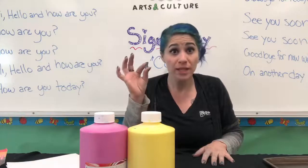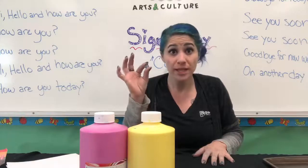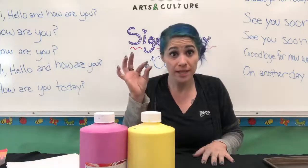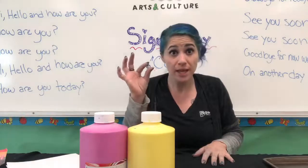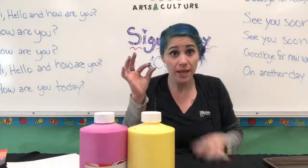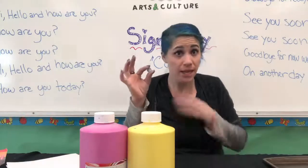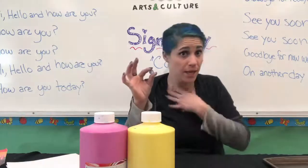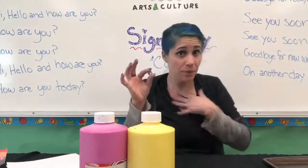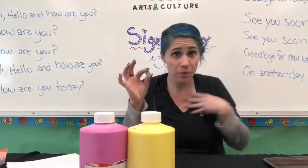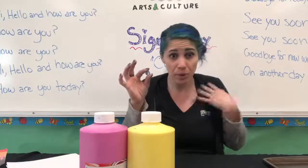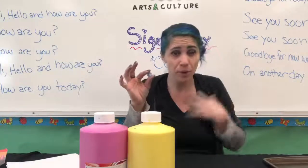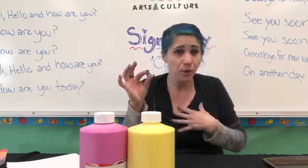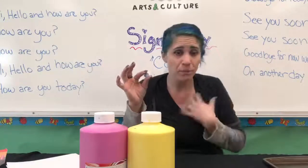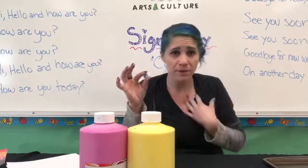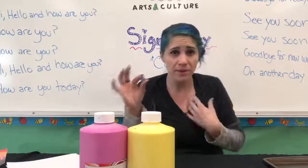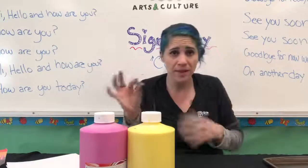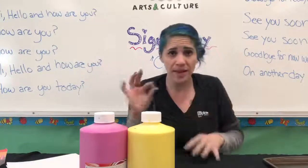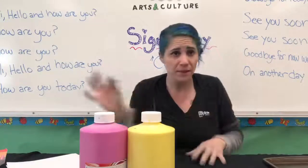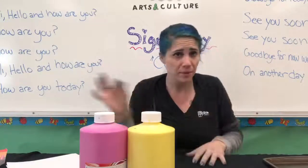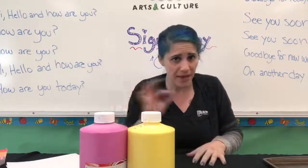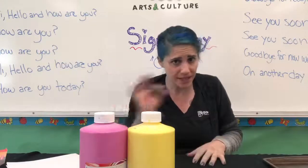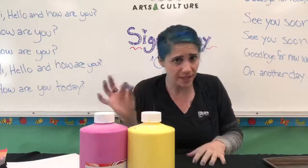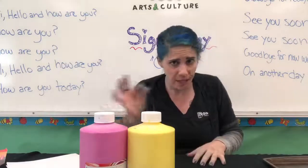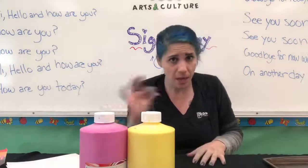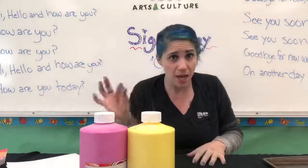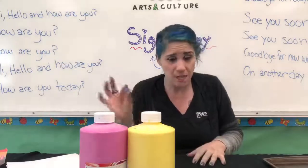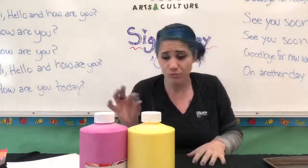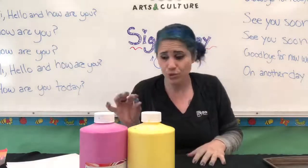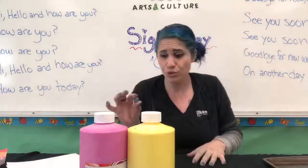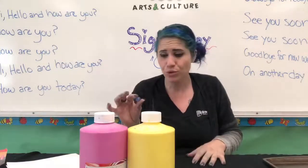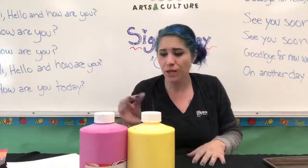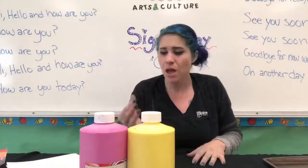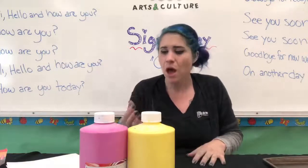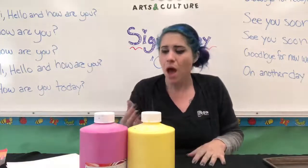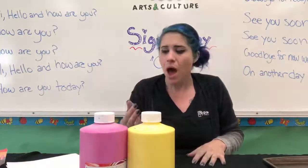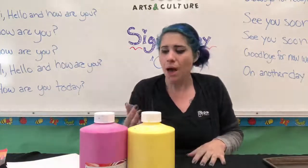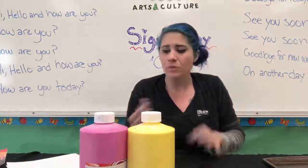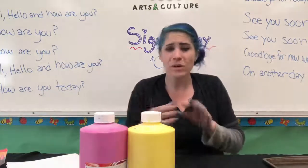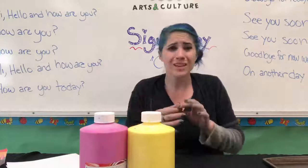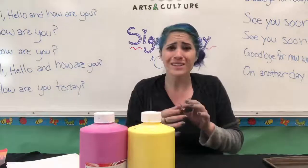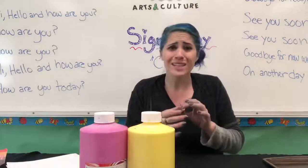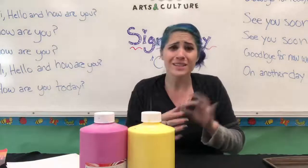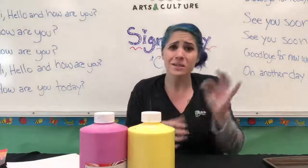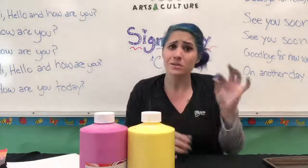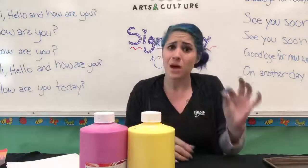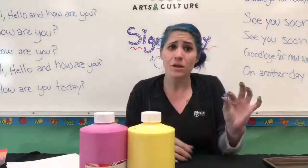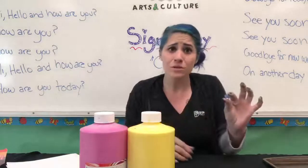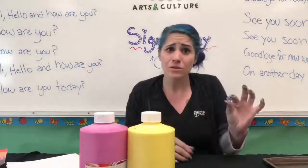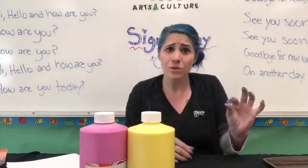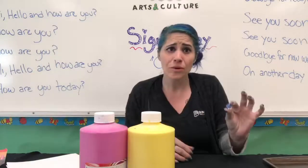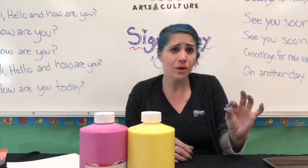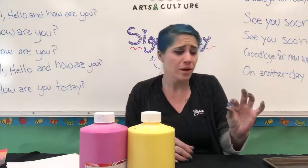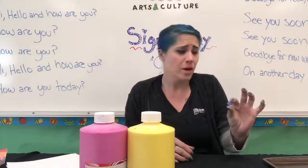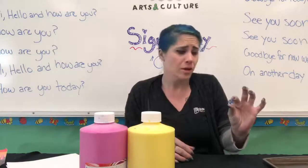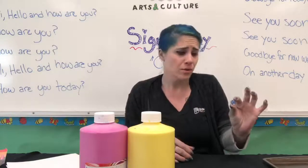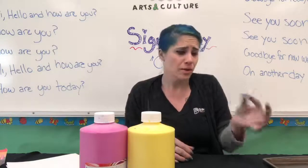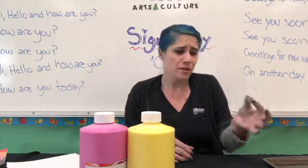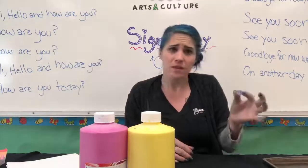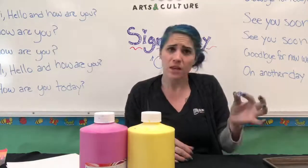that's got like a pearl or a bead or something like that, like plastic costume jewelry. You can just get these at the dollar store. You can get these anywhere.